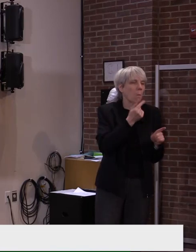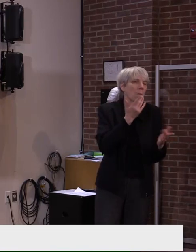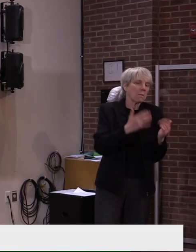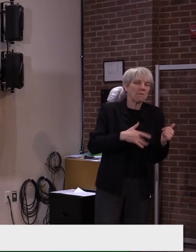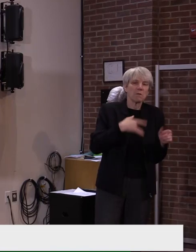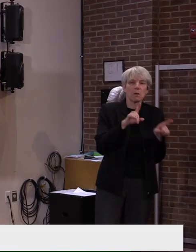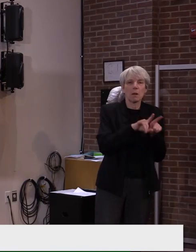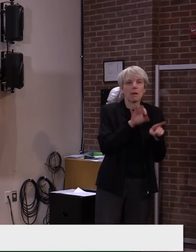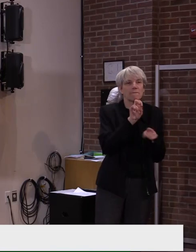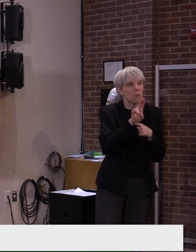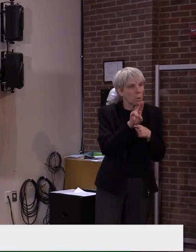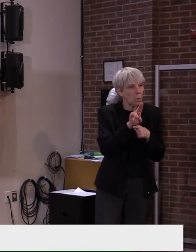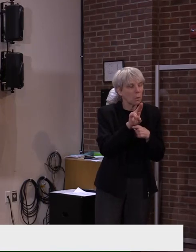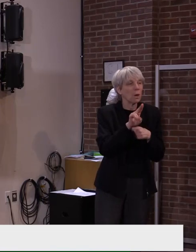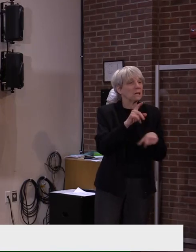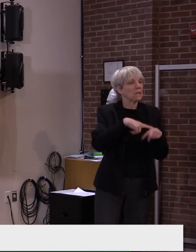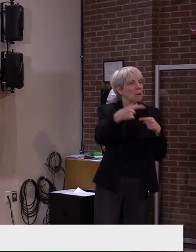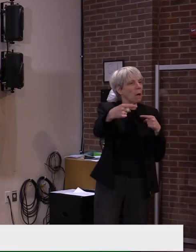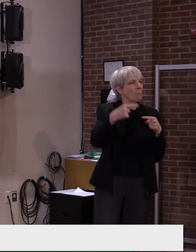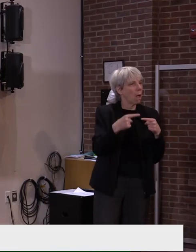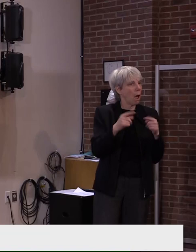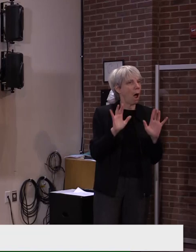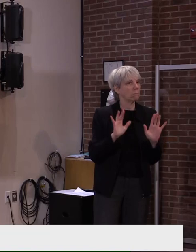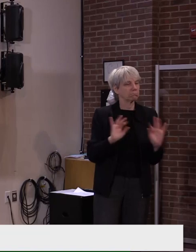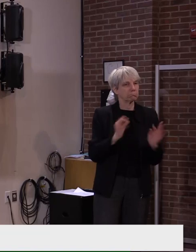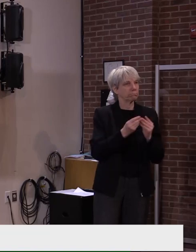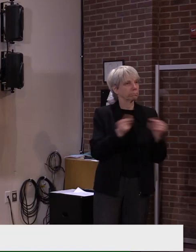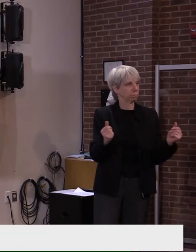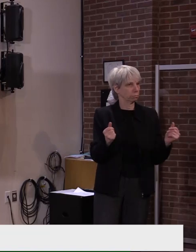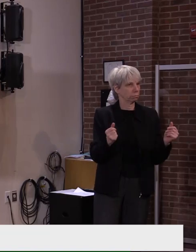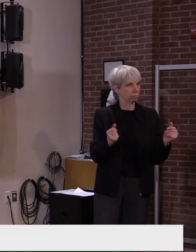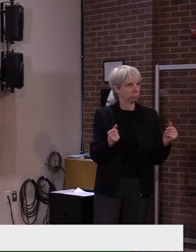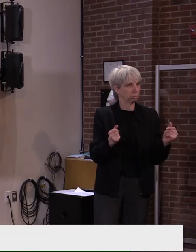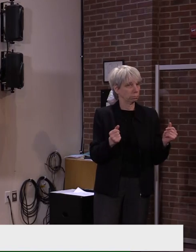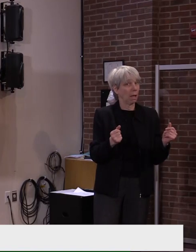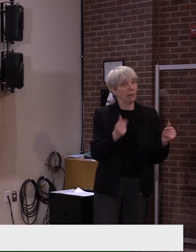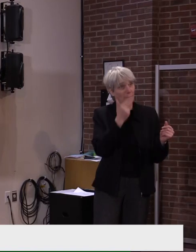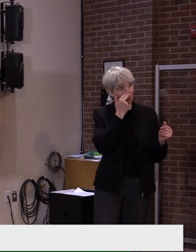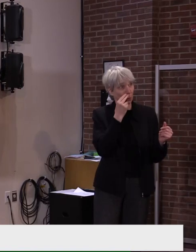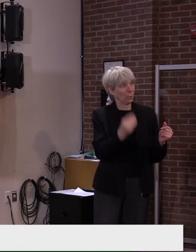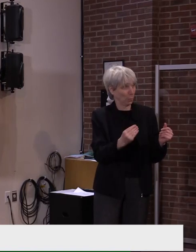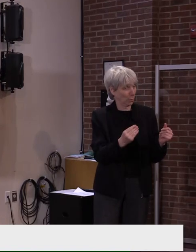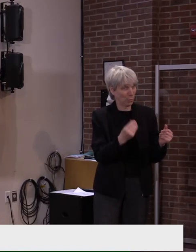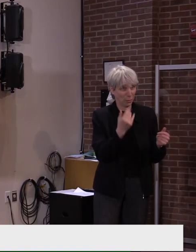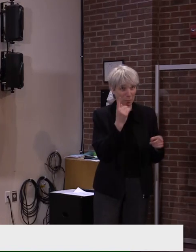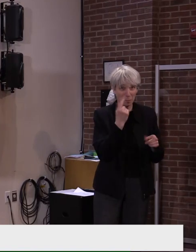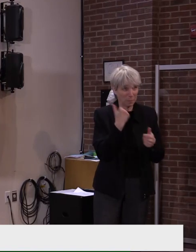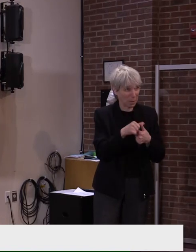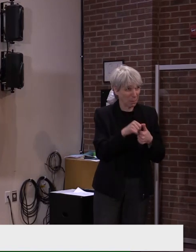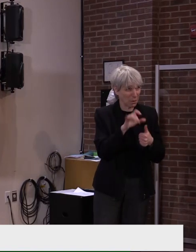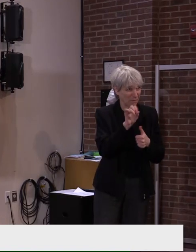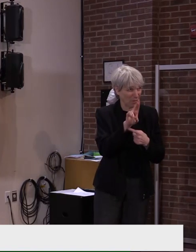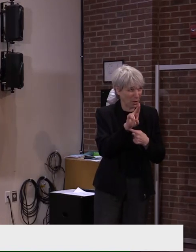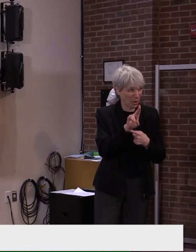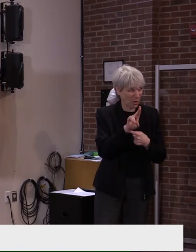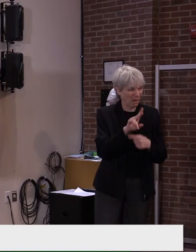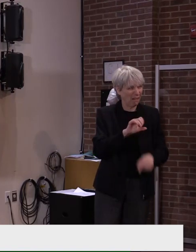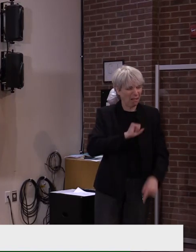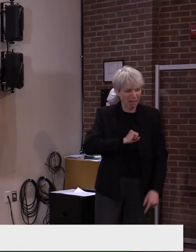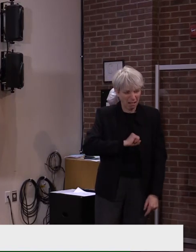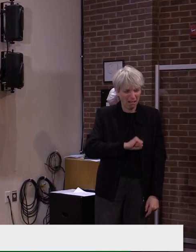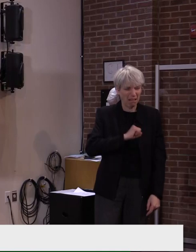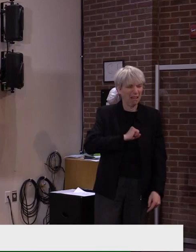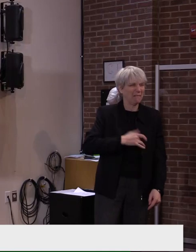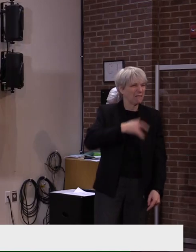may be short-lived. Like having the flu, it's not fun, not that being sick ever is, but